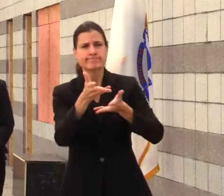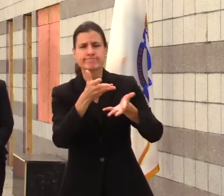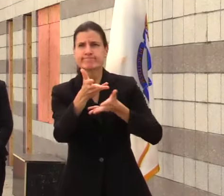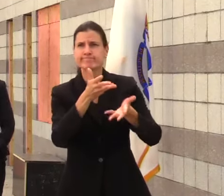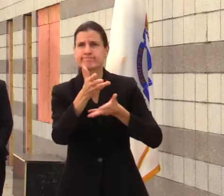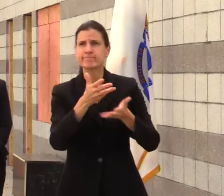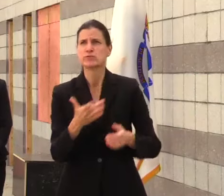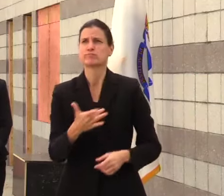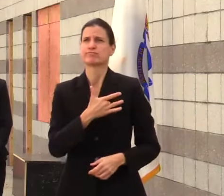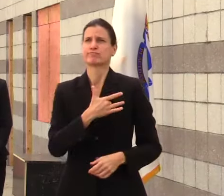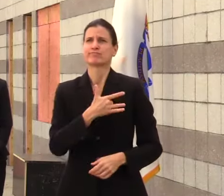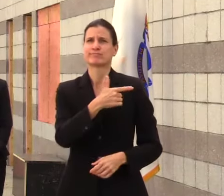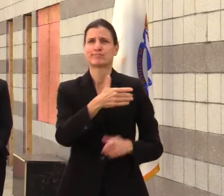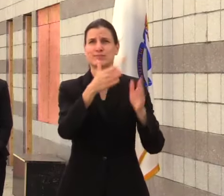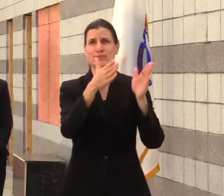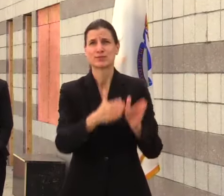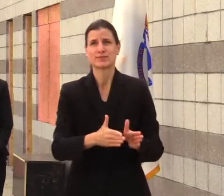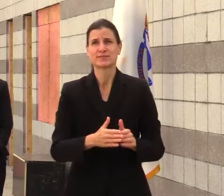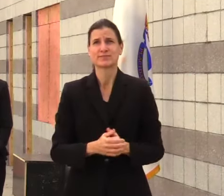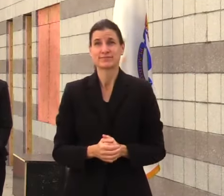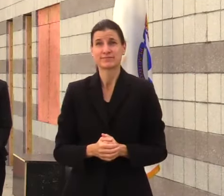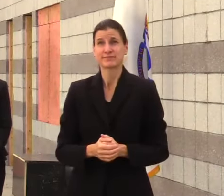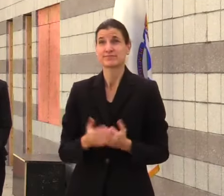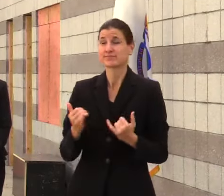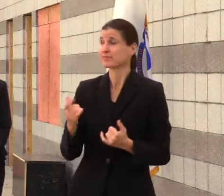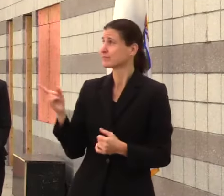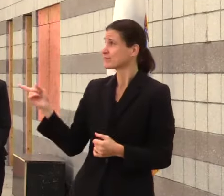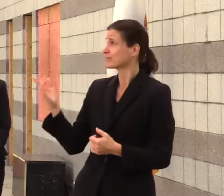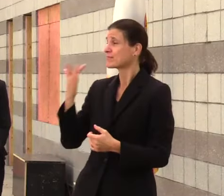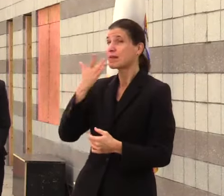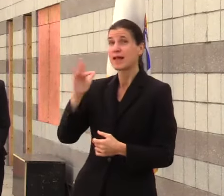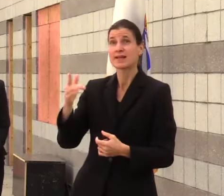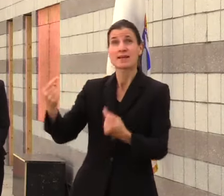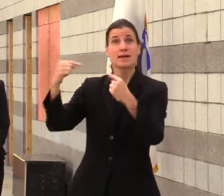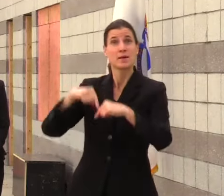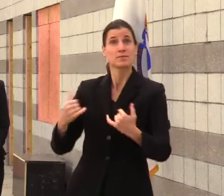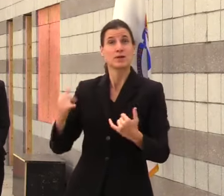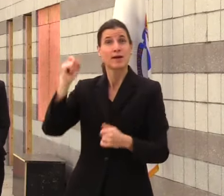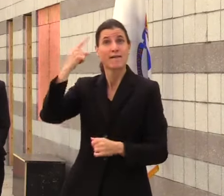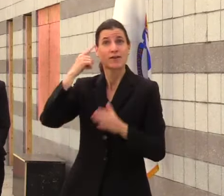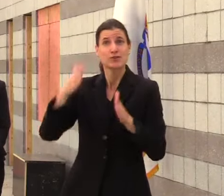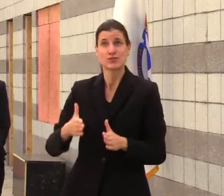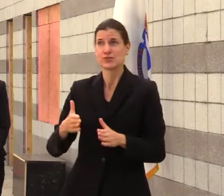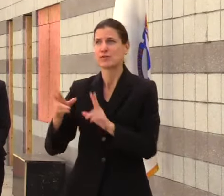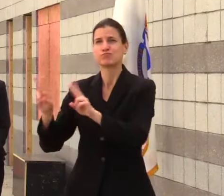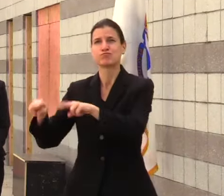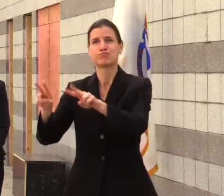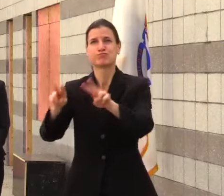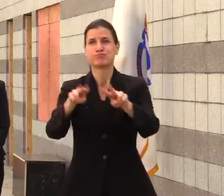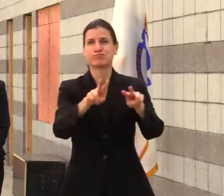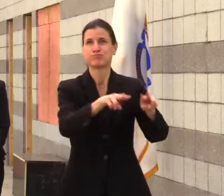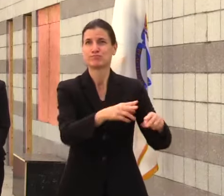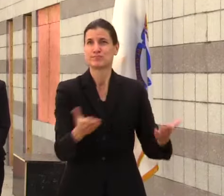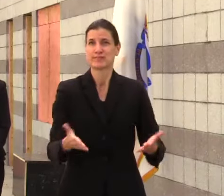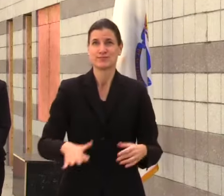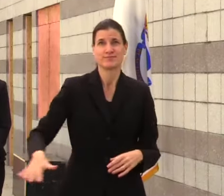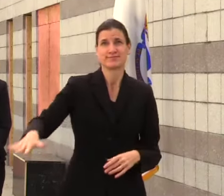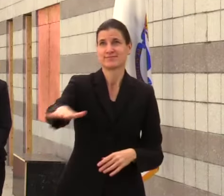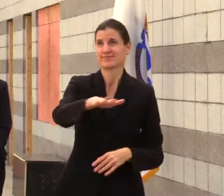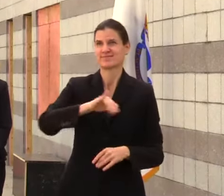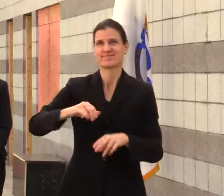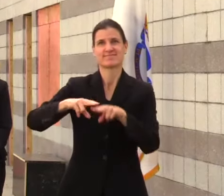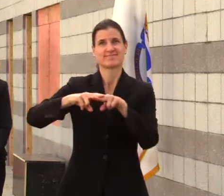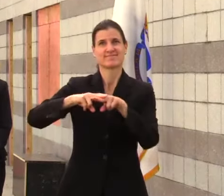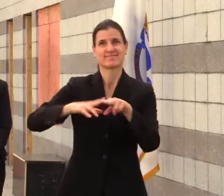thank you for being here today. I first want to take a moment to thank a few people. I'd like to thank Governor